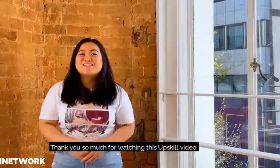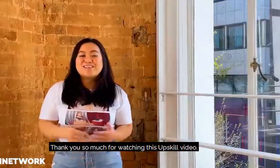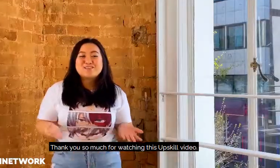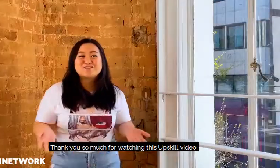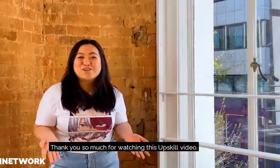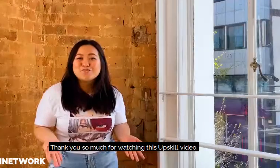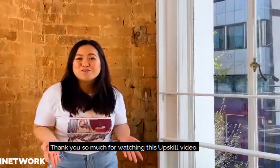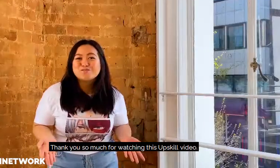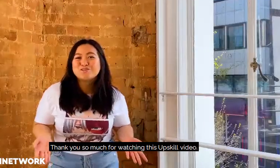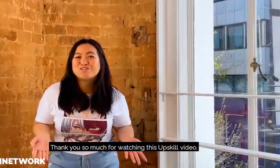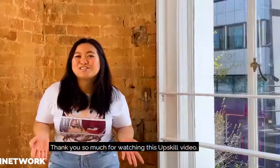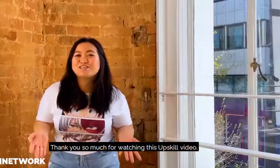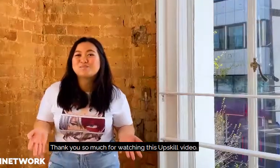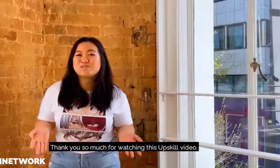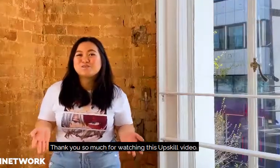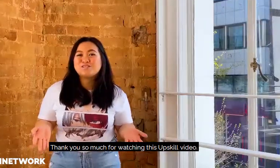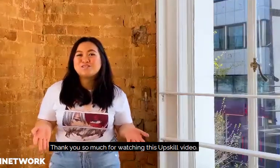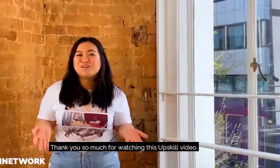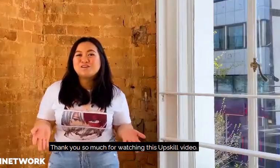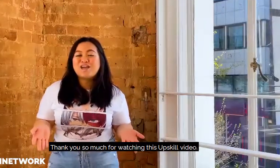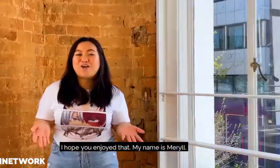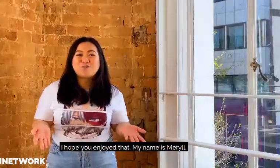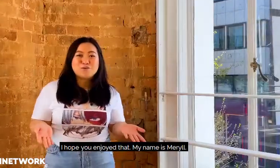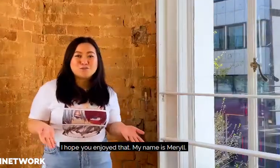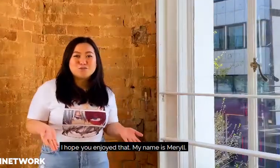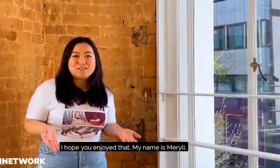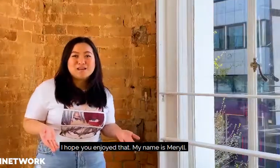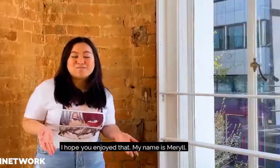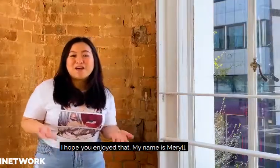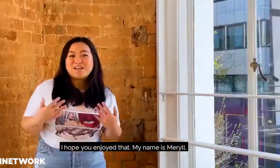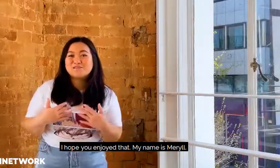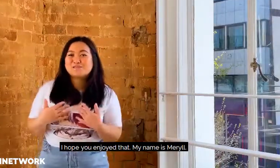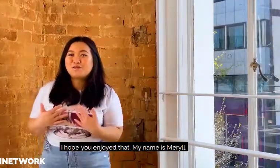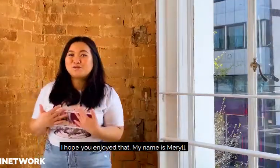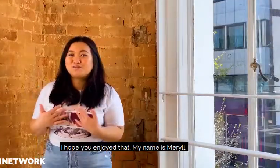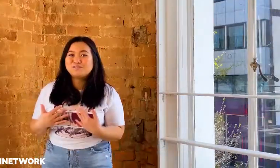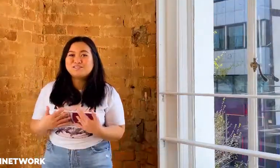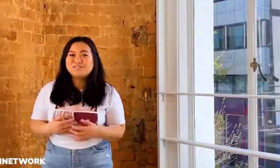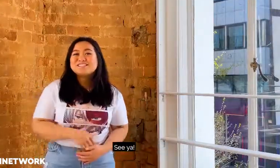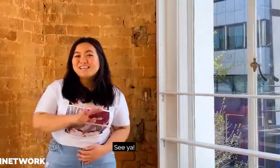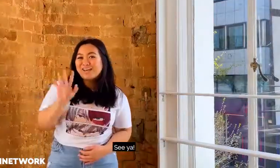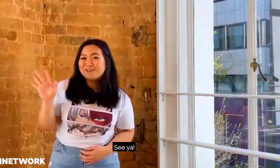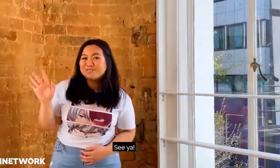Thank you so much for watching this upskill video. I hope you enjoyed that. My name is Meryl. See ya.